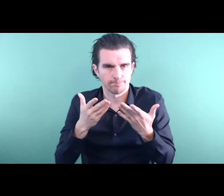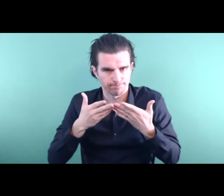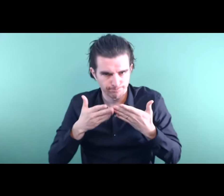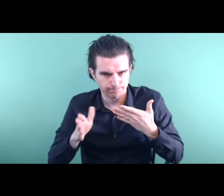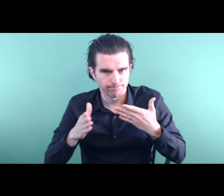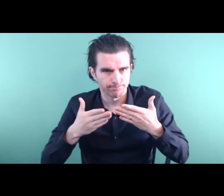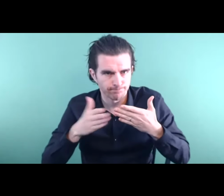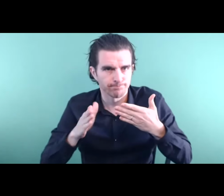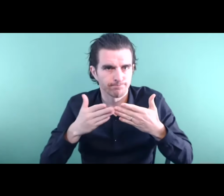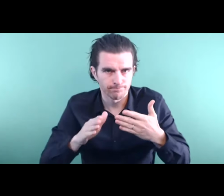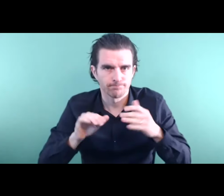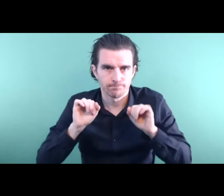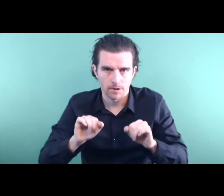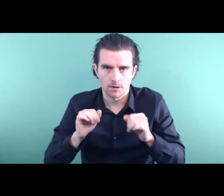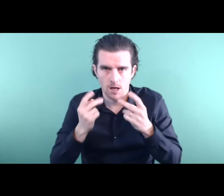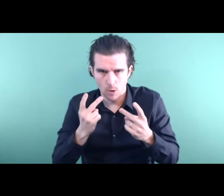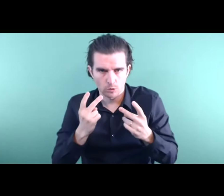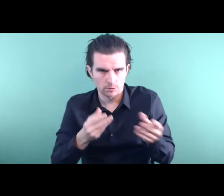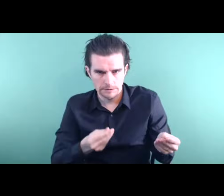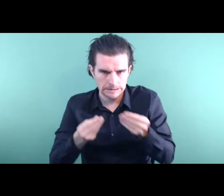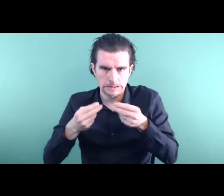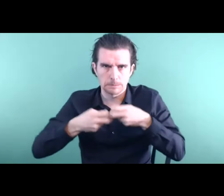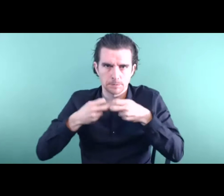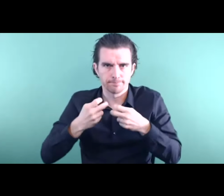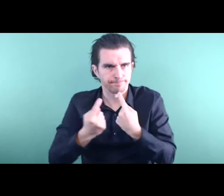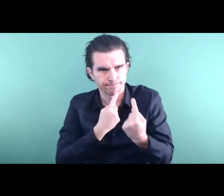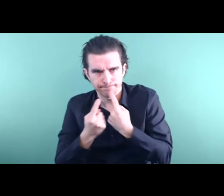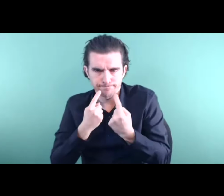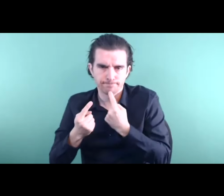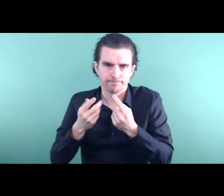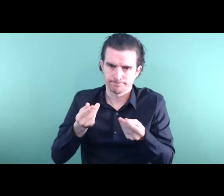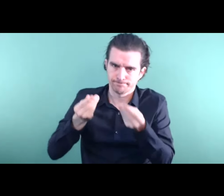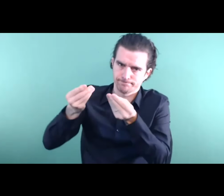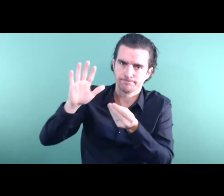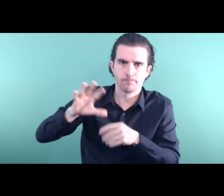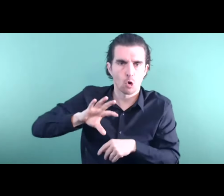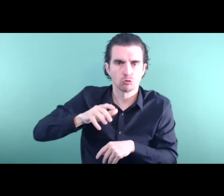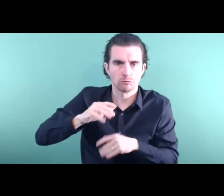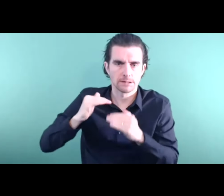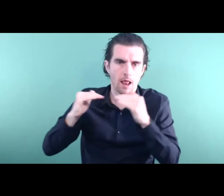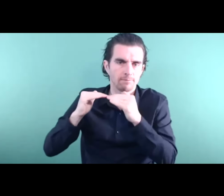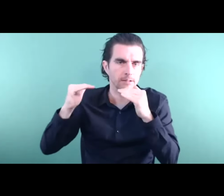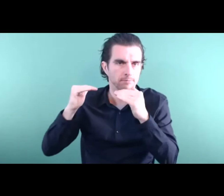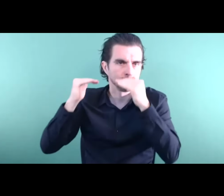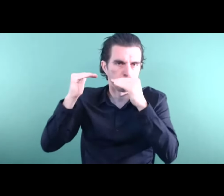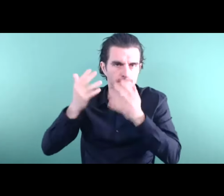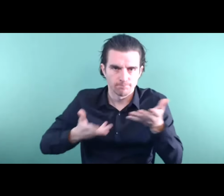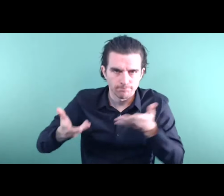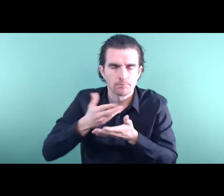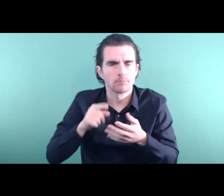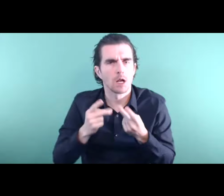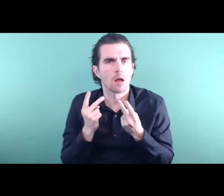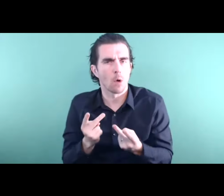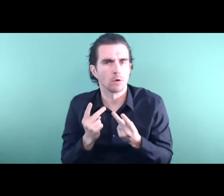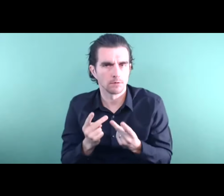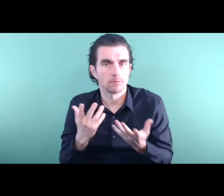my job without the work of the academic network of experts for disability that has been funded by the Commission, I